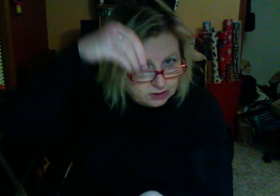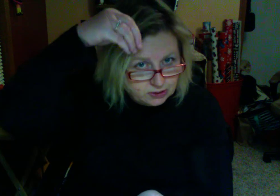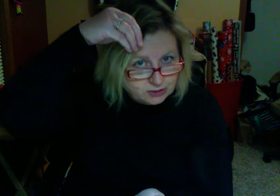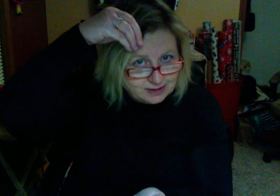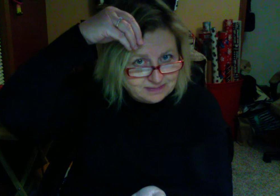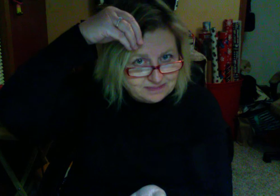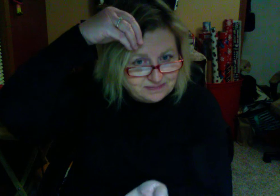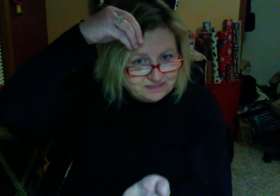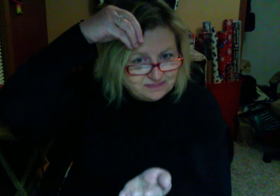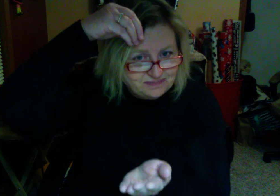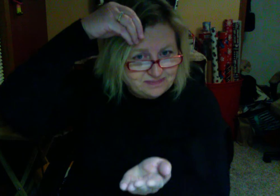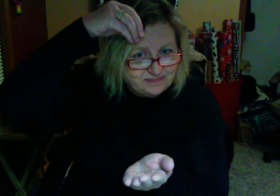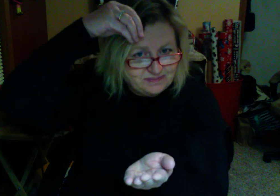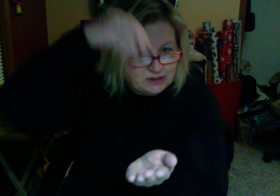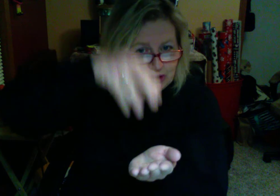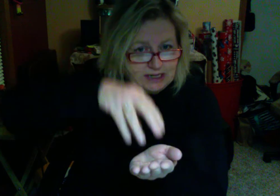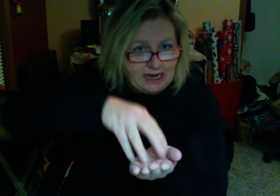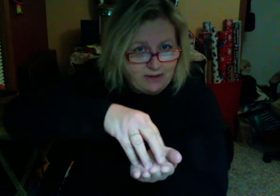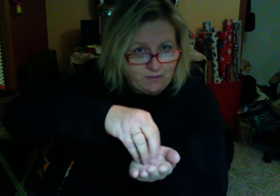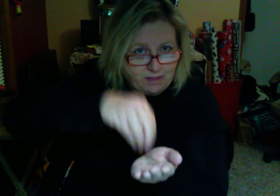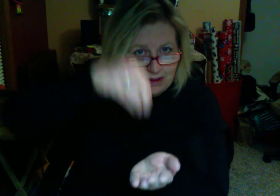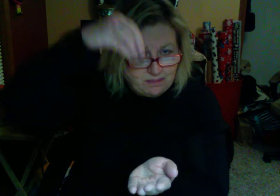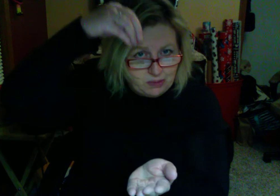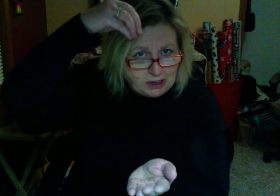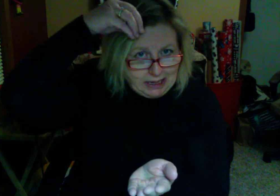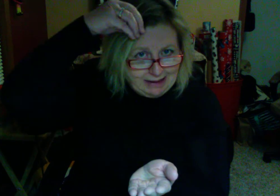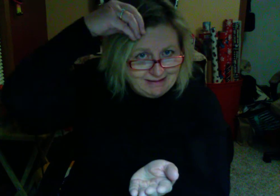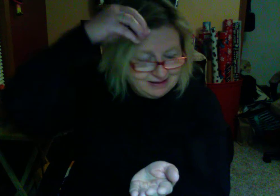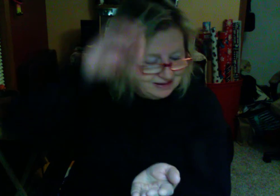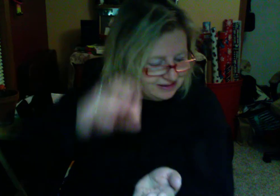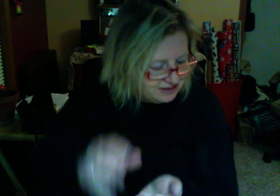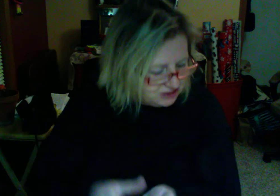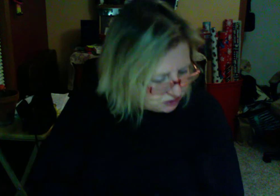Learn. So you're taking it from the book. Learn.